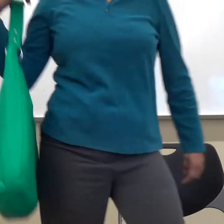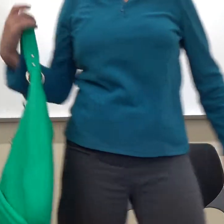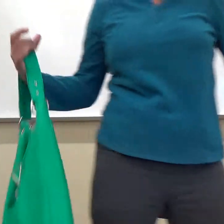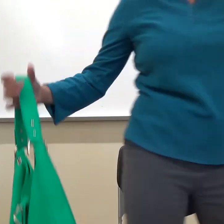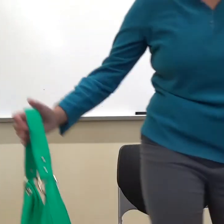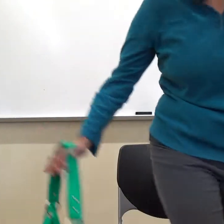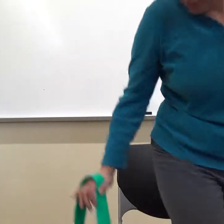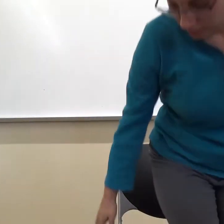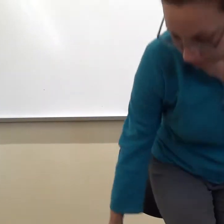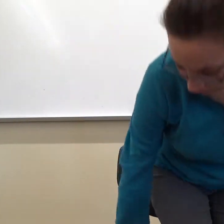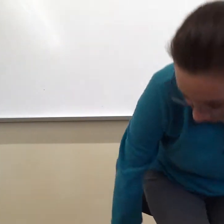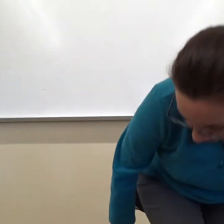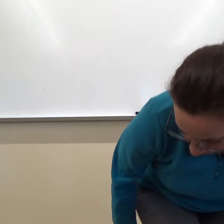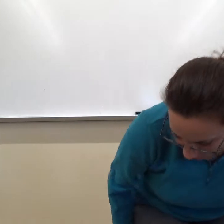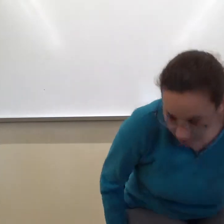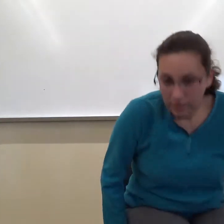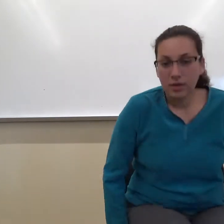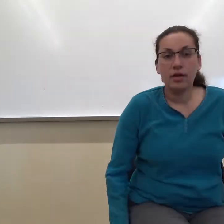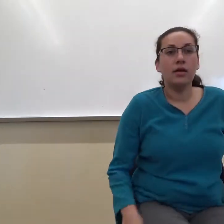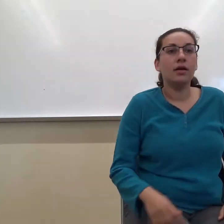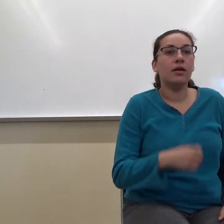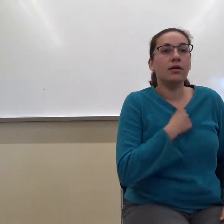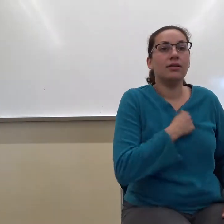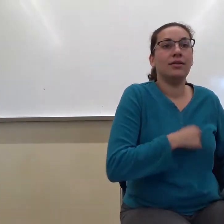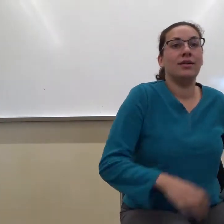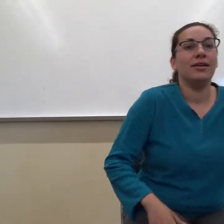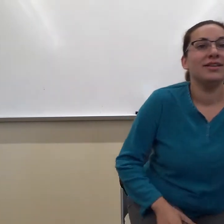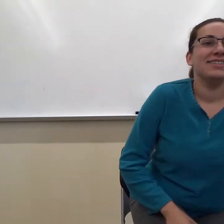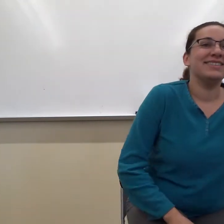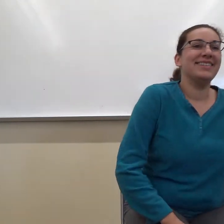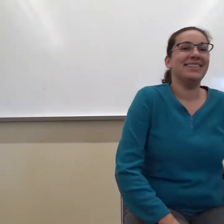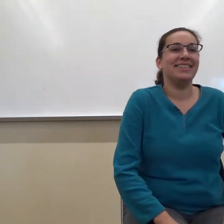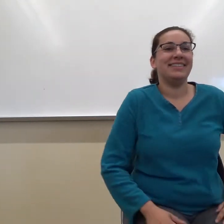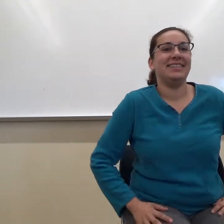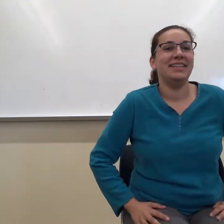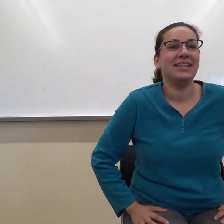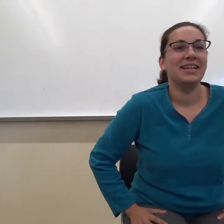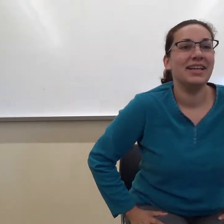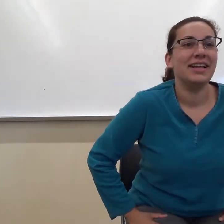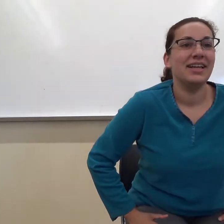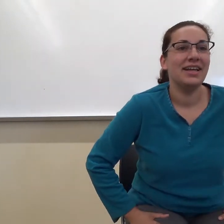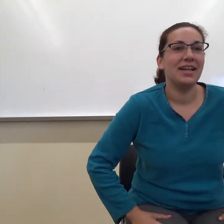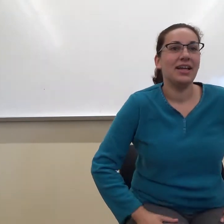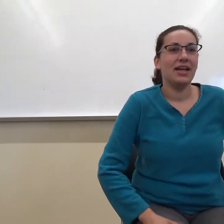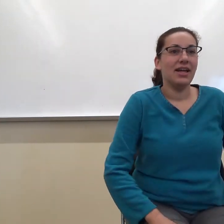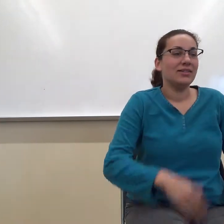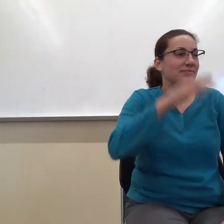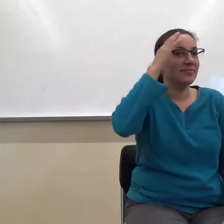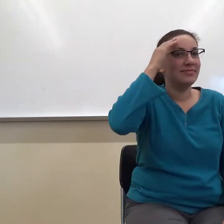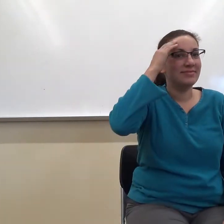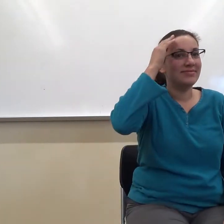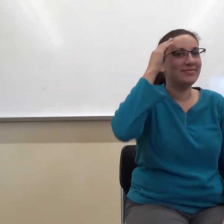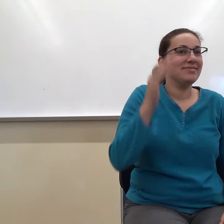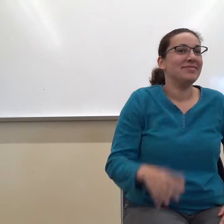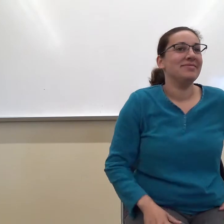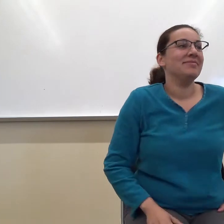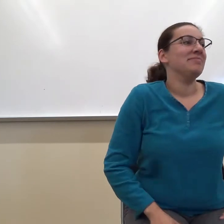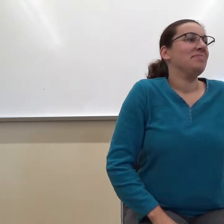We are at a, what should I say, what's a good vocabulary word I could give you? We are at